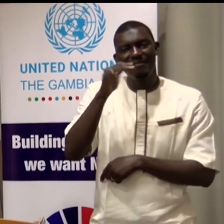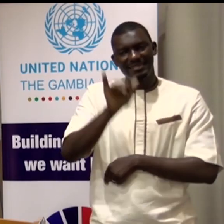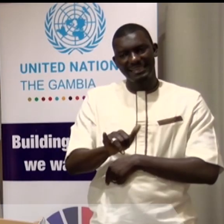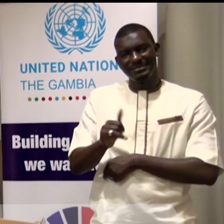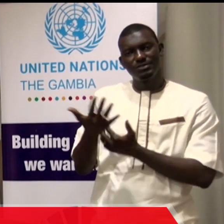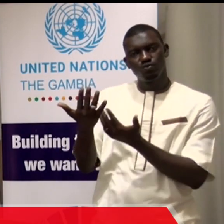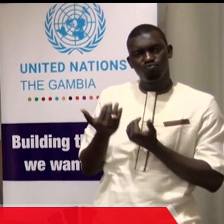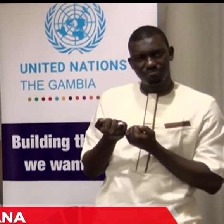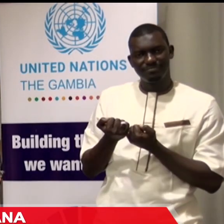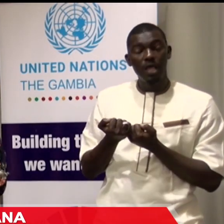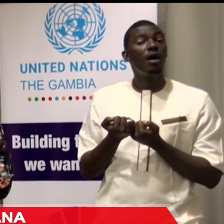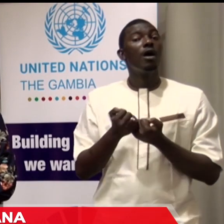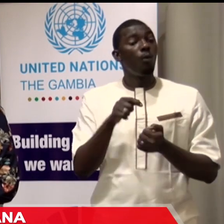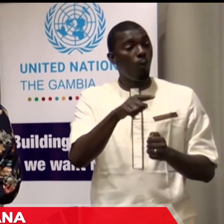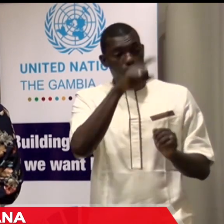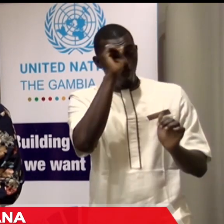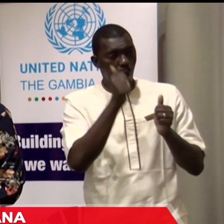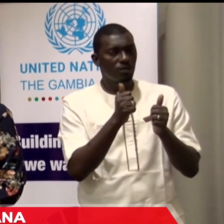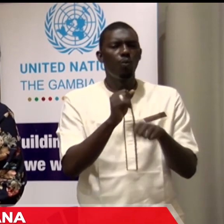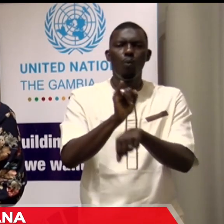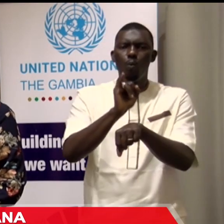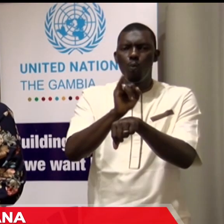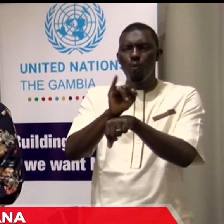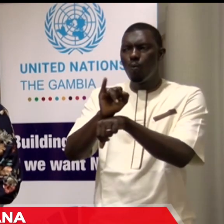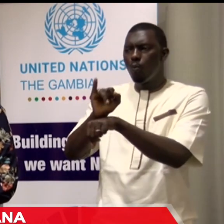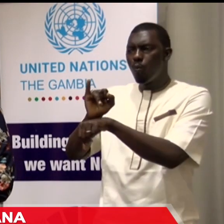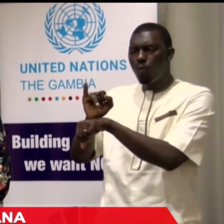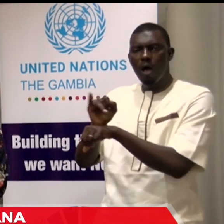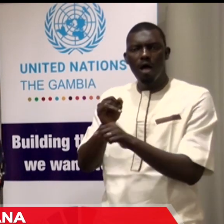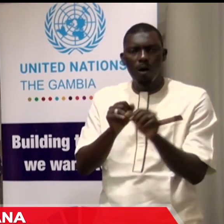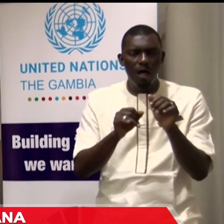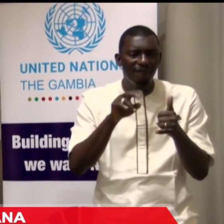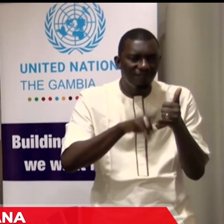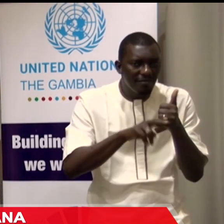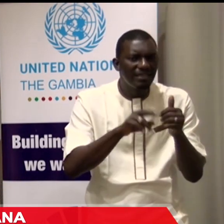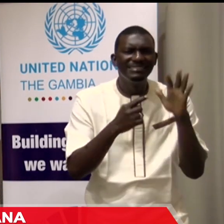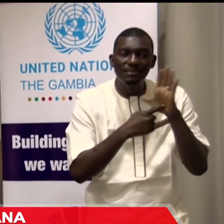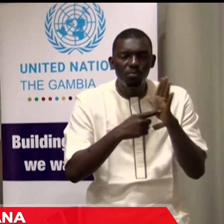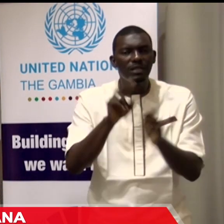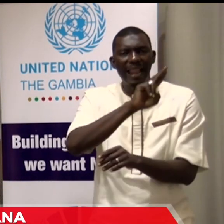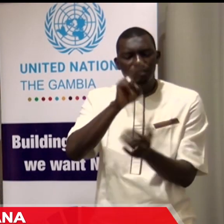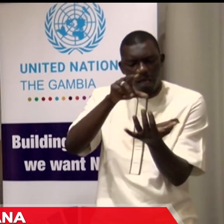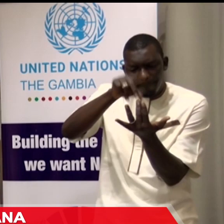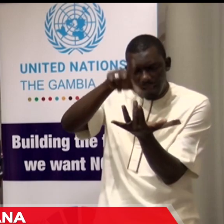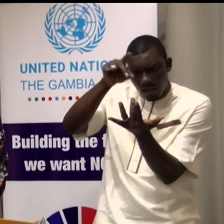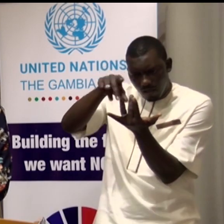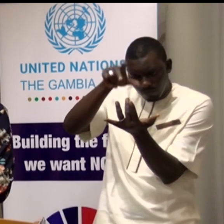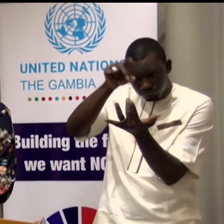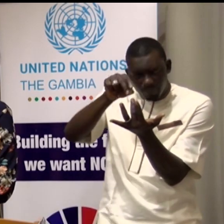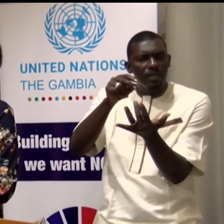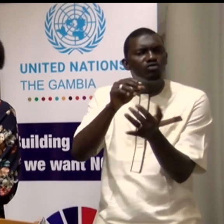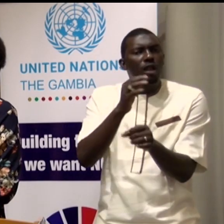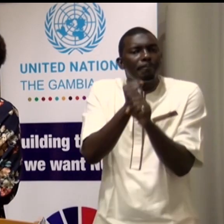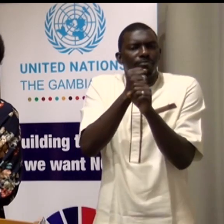2023-2027. This workshop will identify and validate critical national priorities to help the Gambia